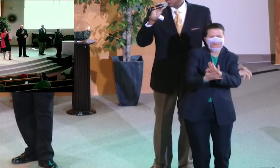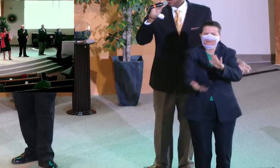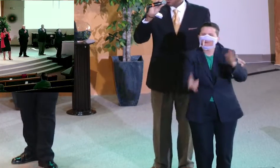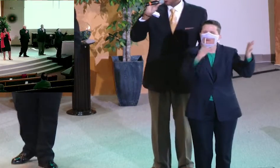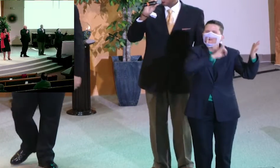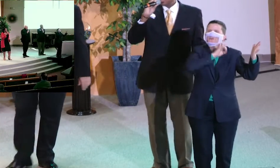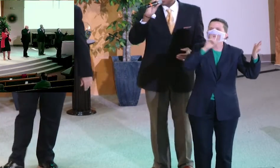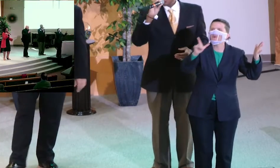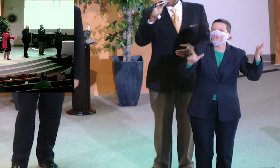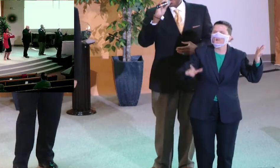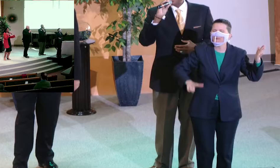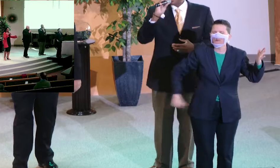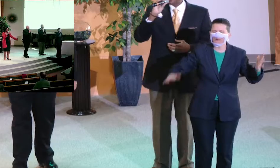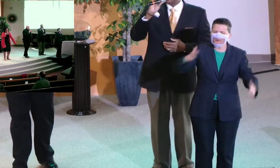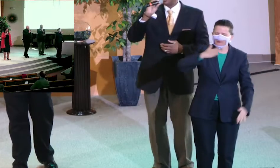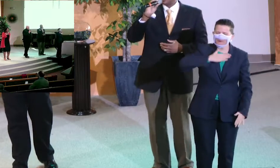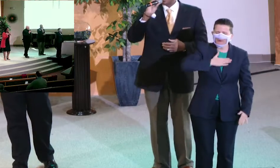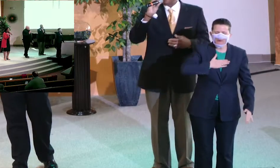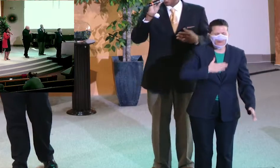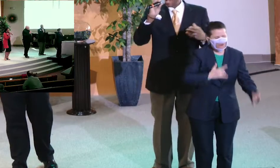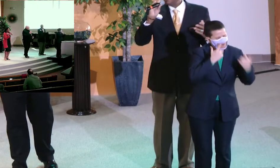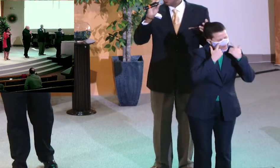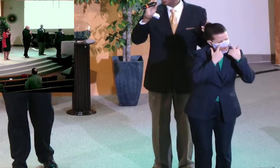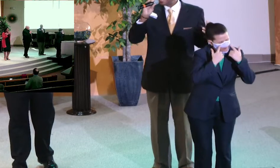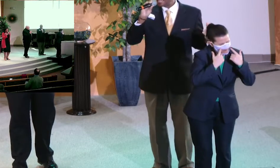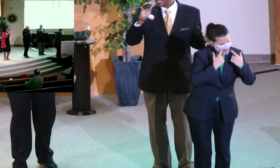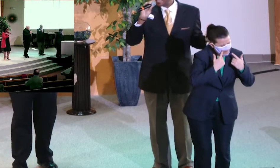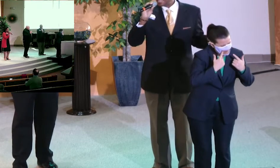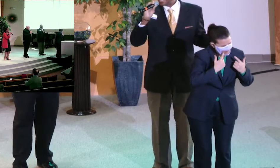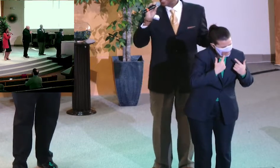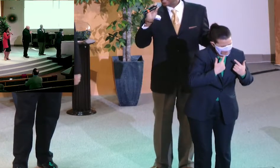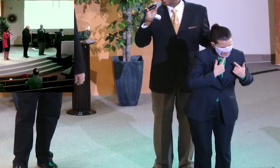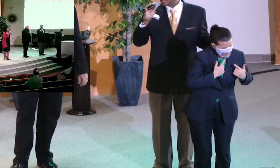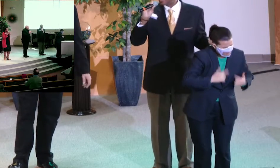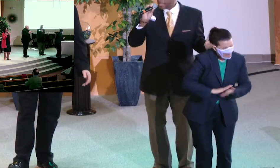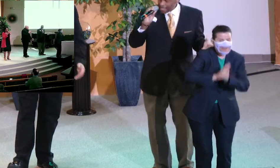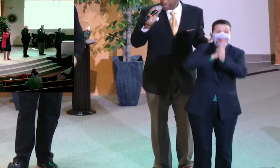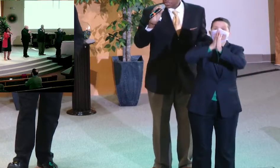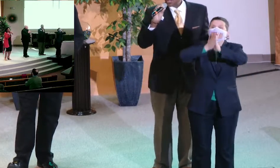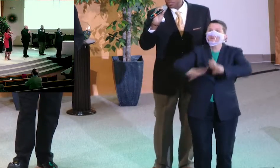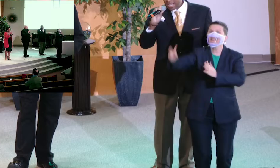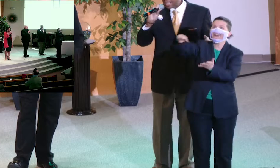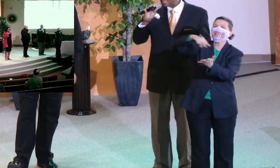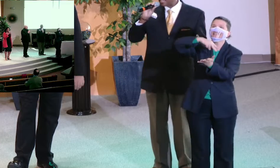Oh Lord, you have turned my morning